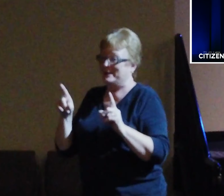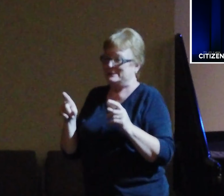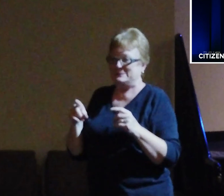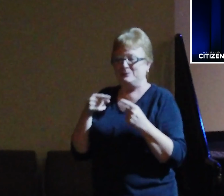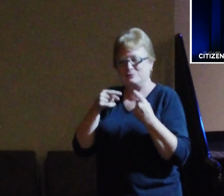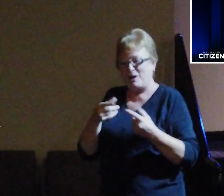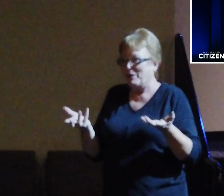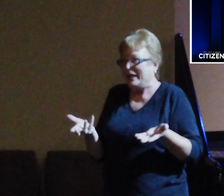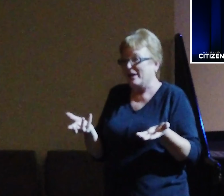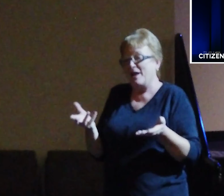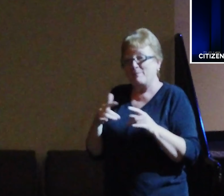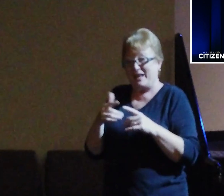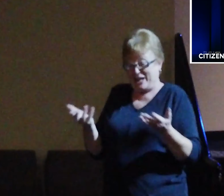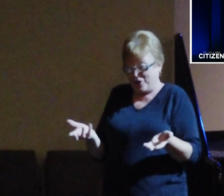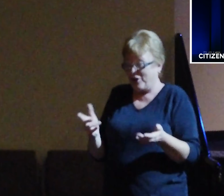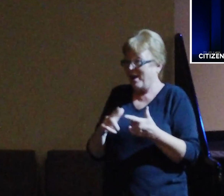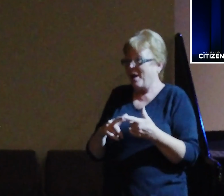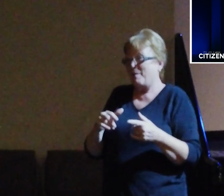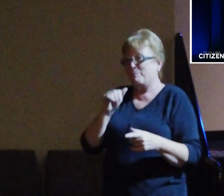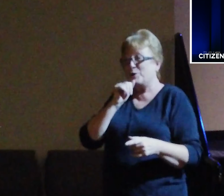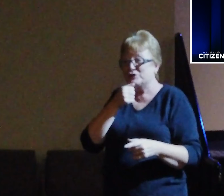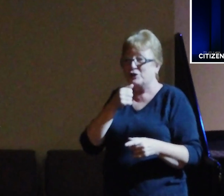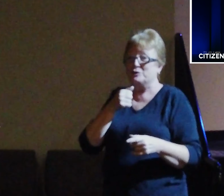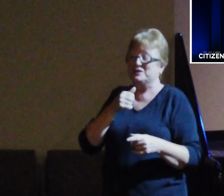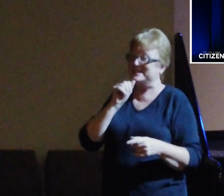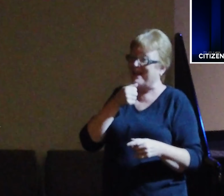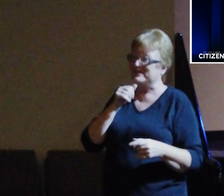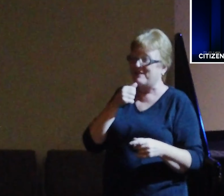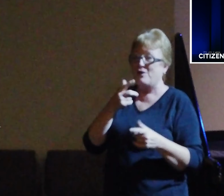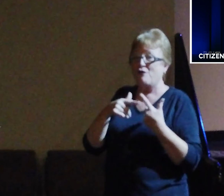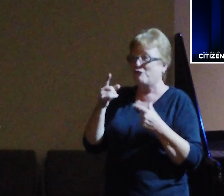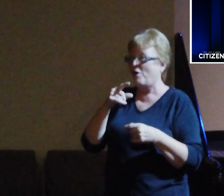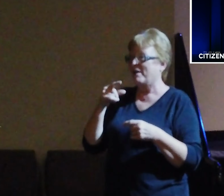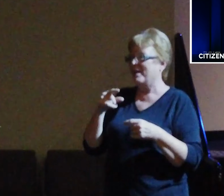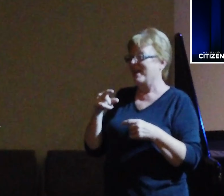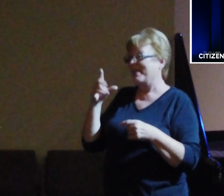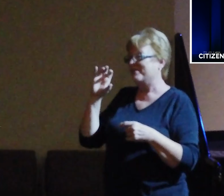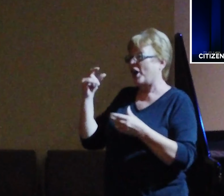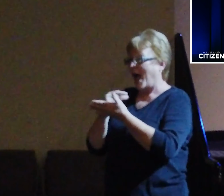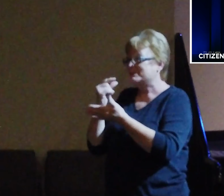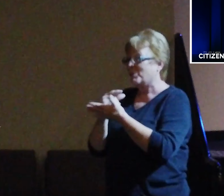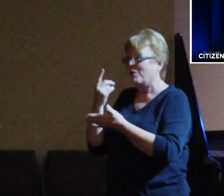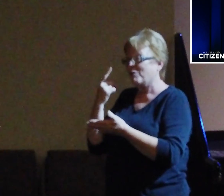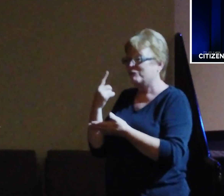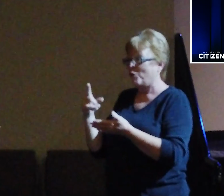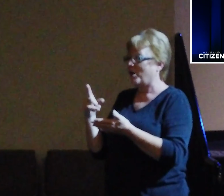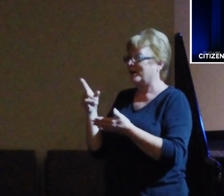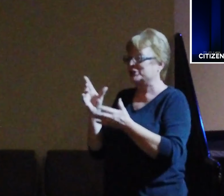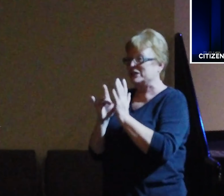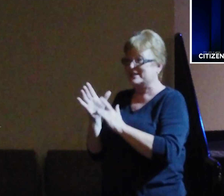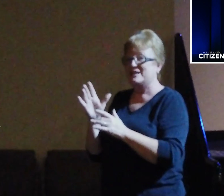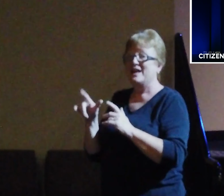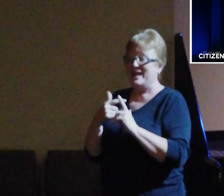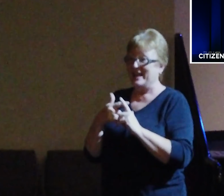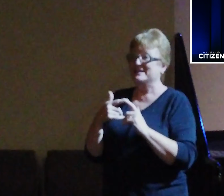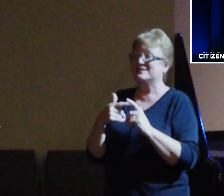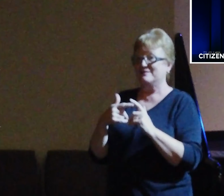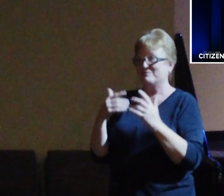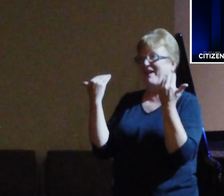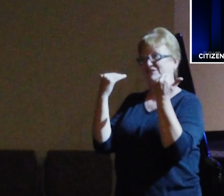When seen in this light, persecution, suffering persecution for the sake of the gospel, that we are convinced has brought us